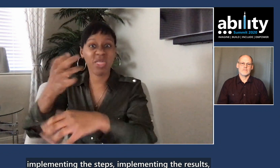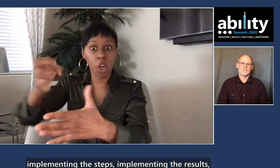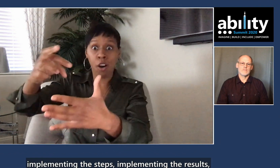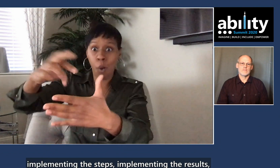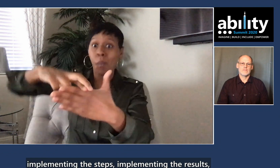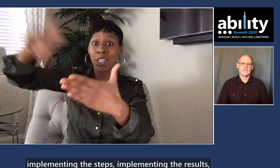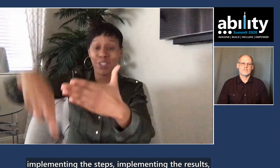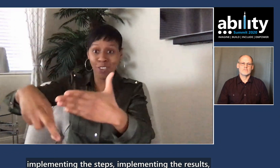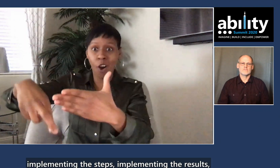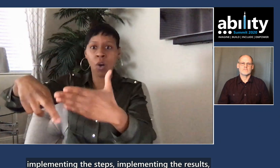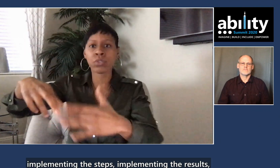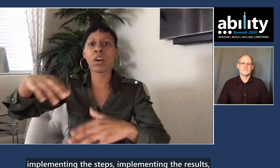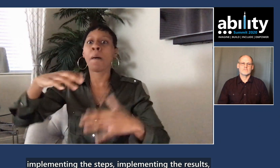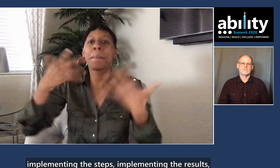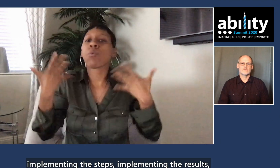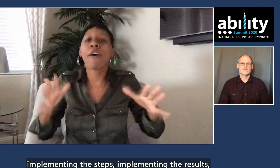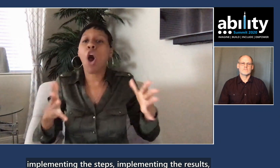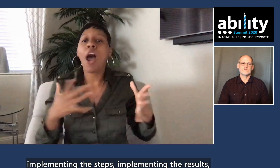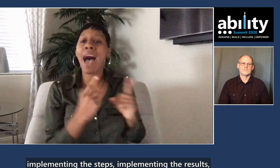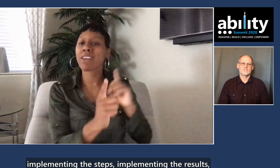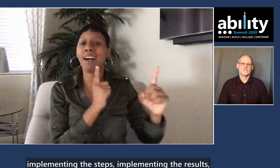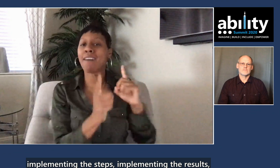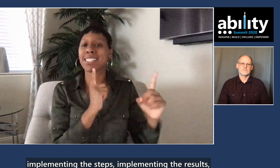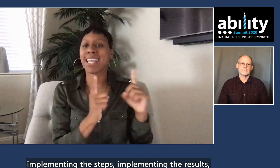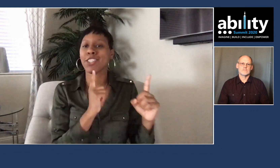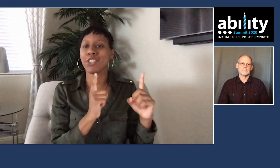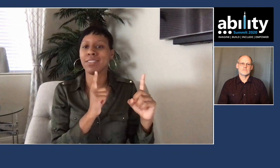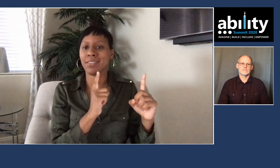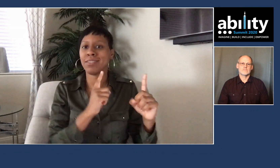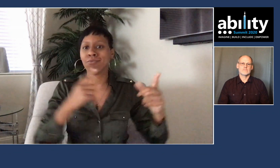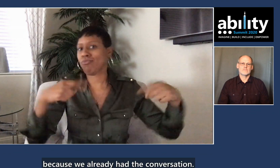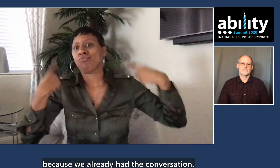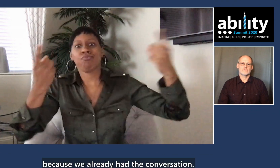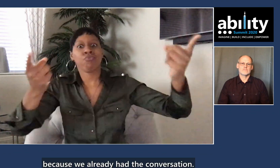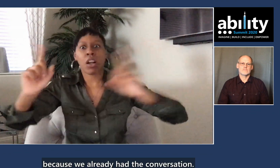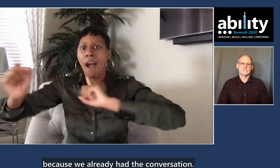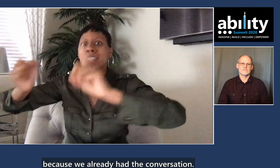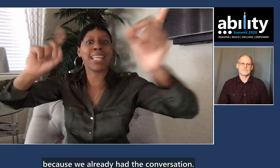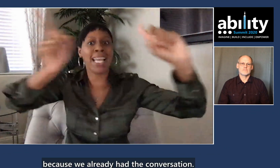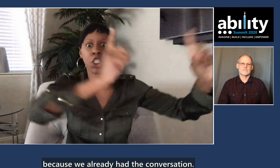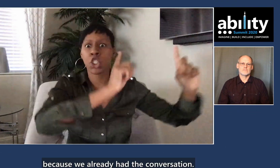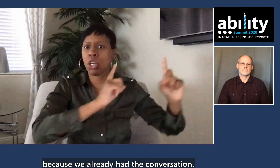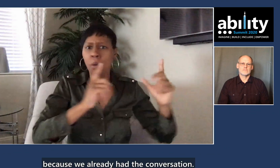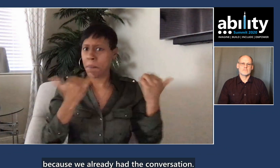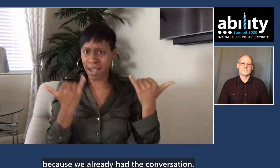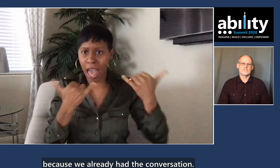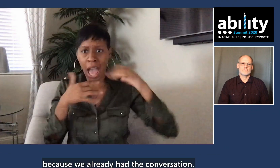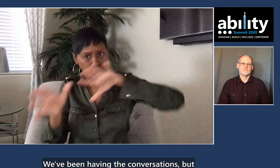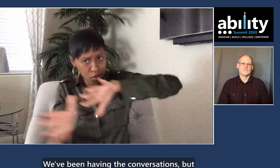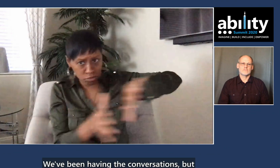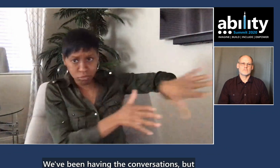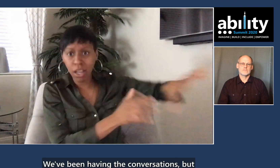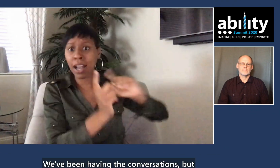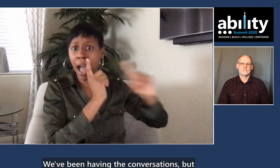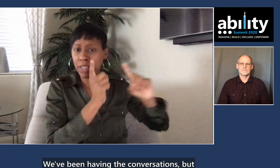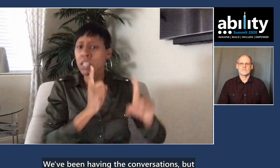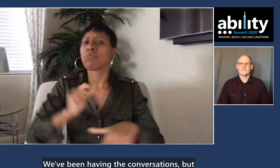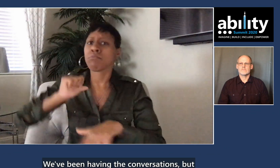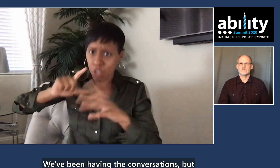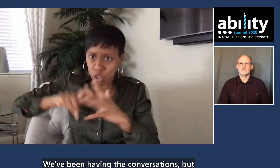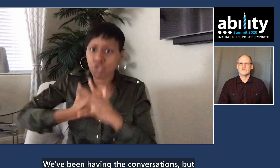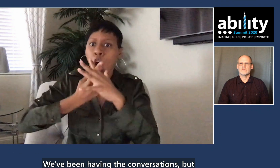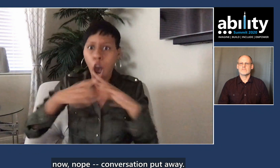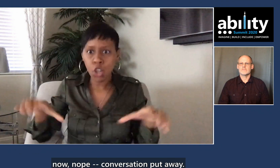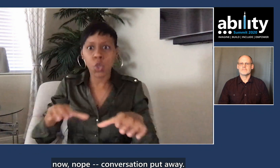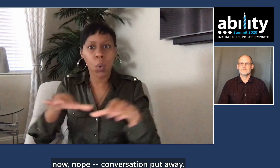steps, implementing the results, because we already had the conversation. We've been having the conversation, but now,